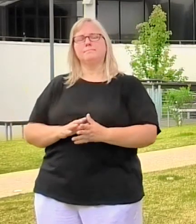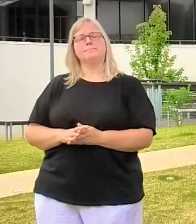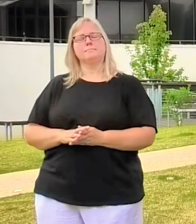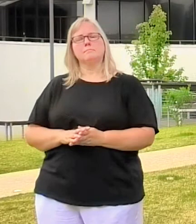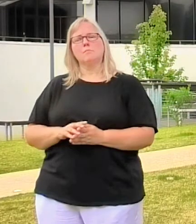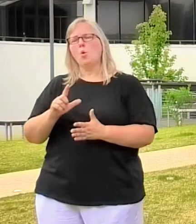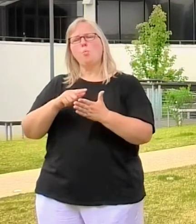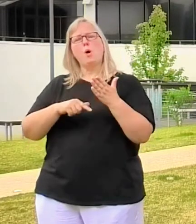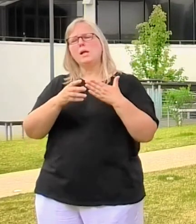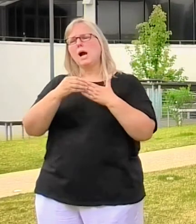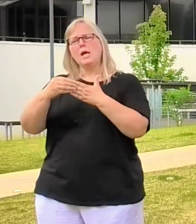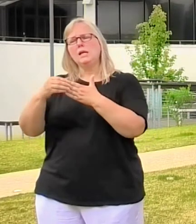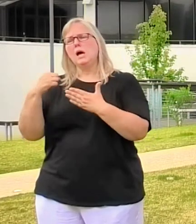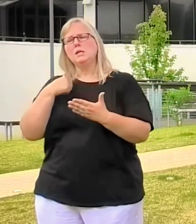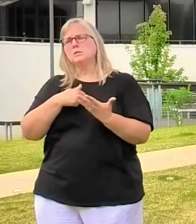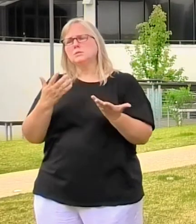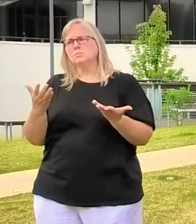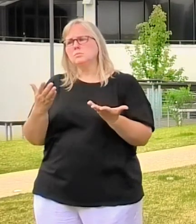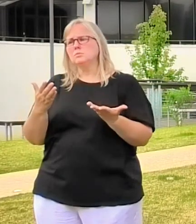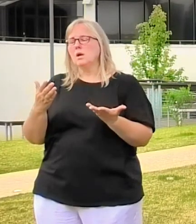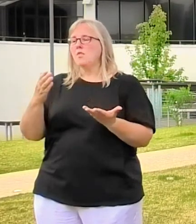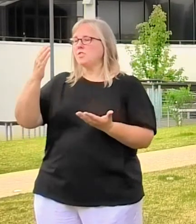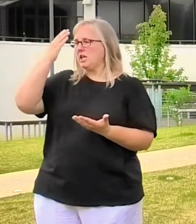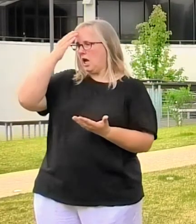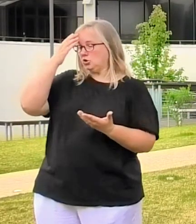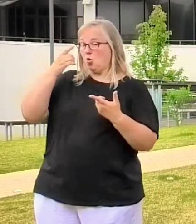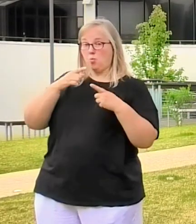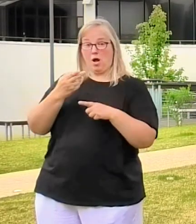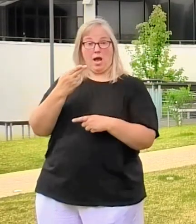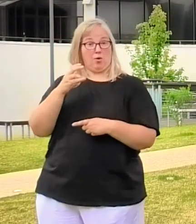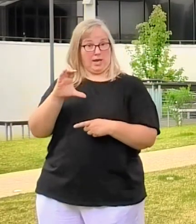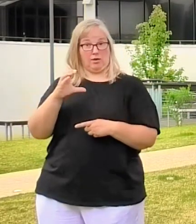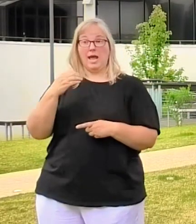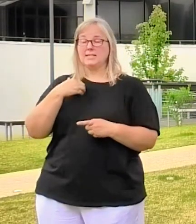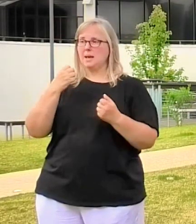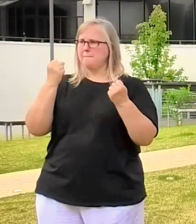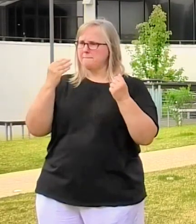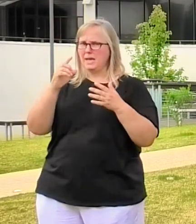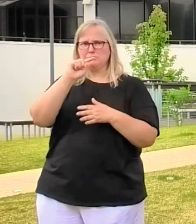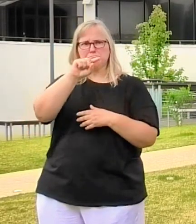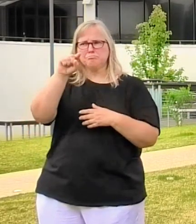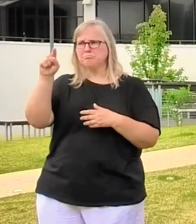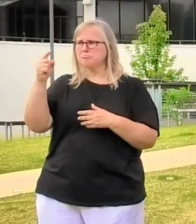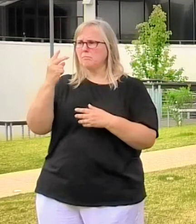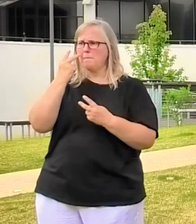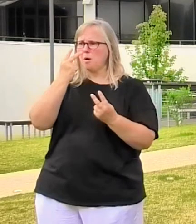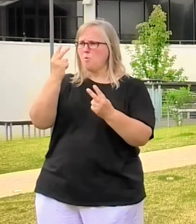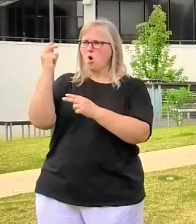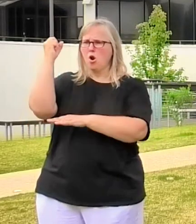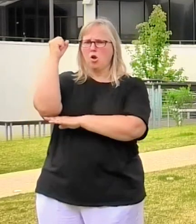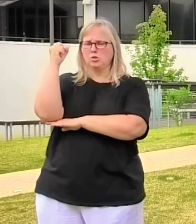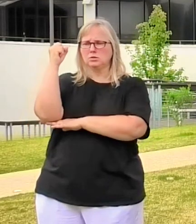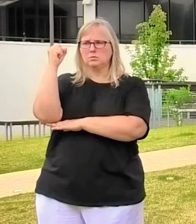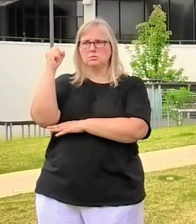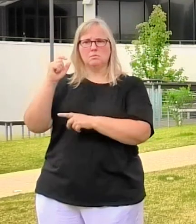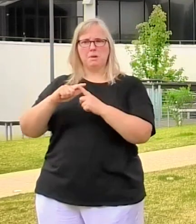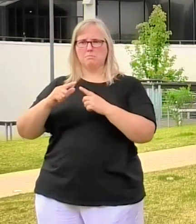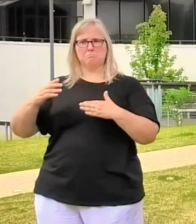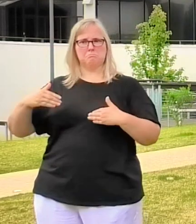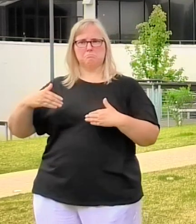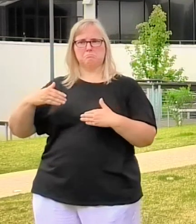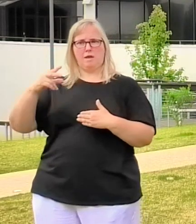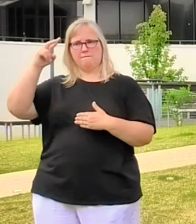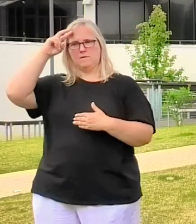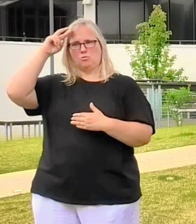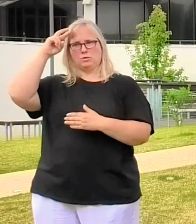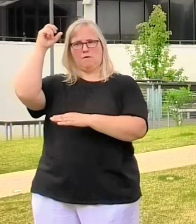What guided us with the knowledge that while Howard County has many memorials, there was not a veterans monument where